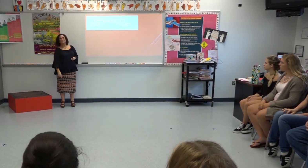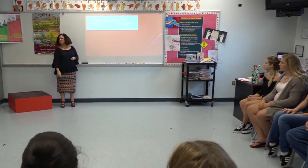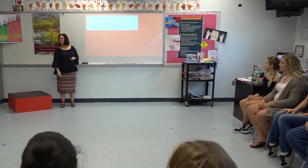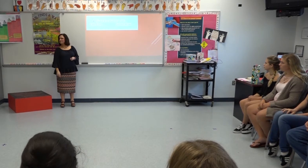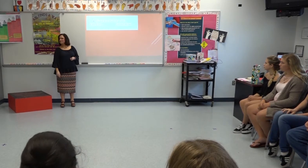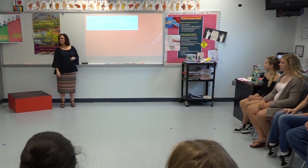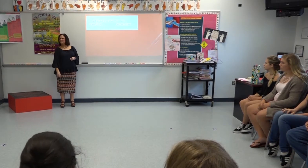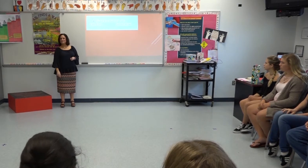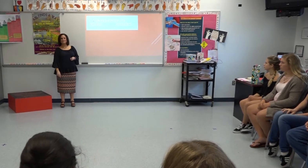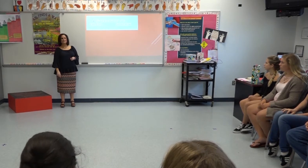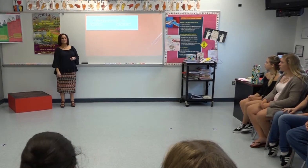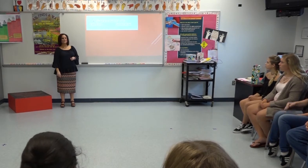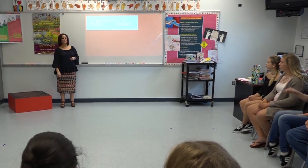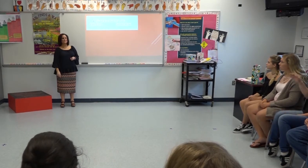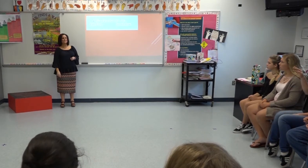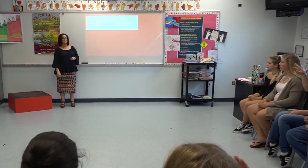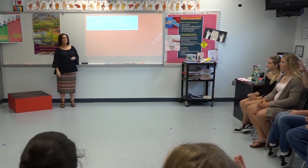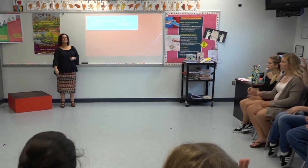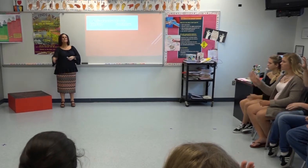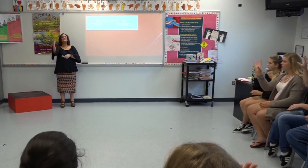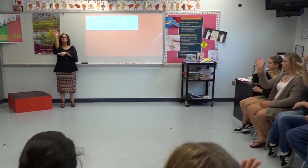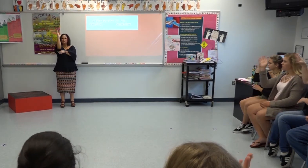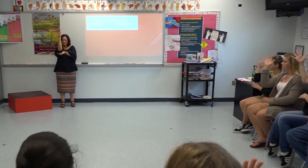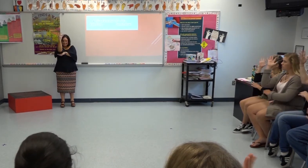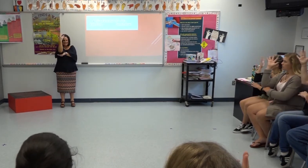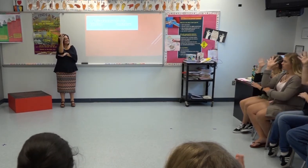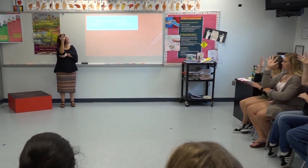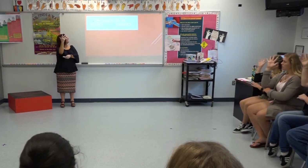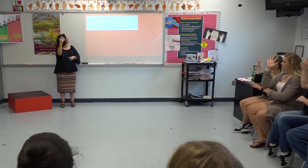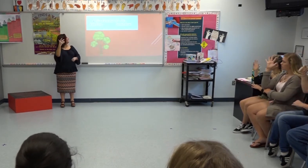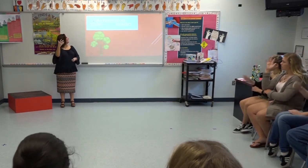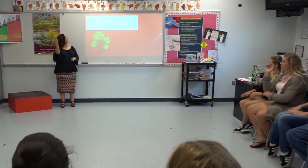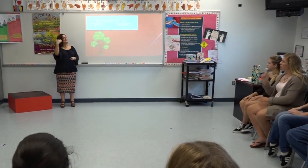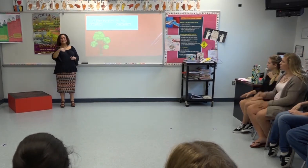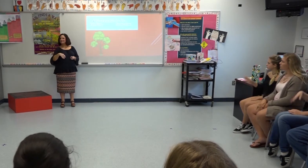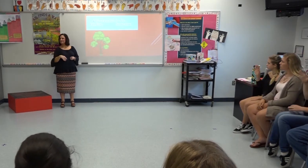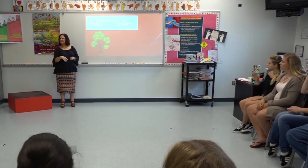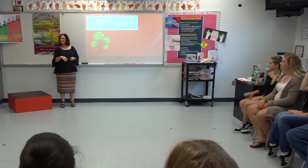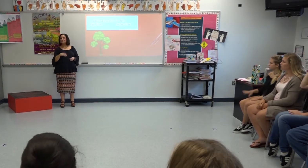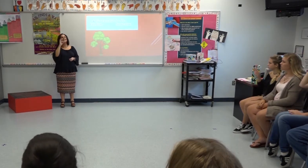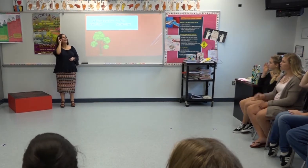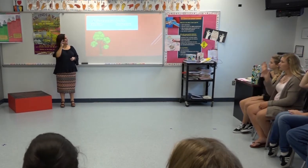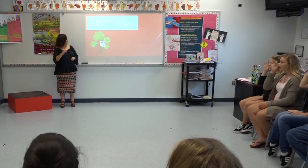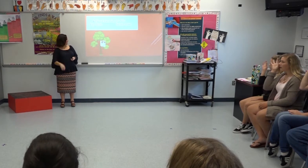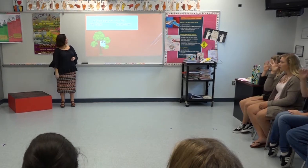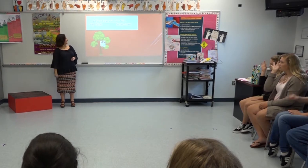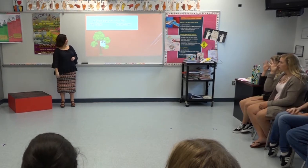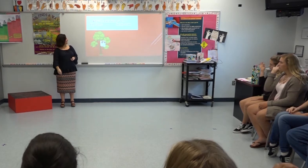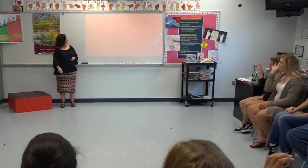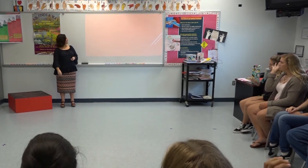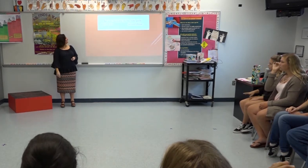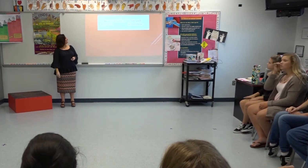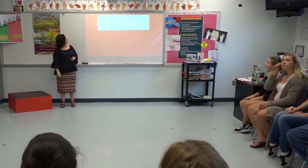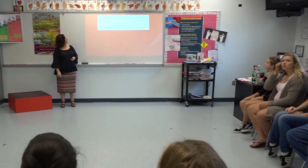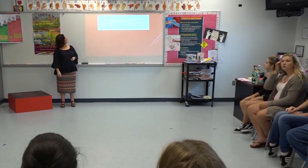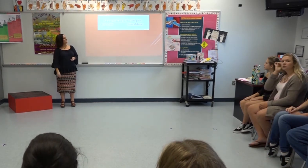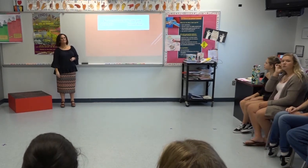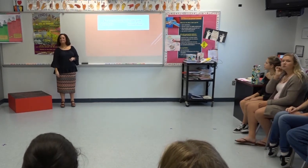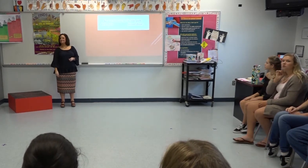put the dog on top of the car. How about this one? The cat is stuck in the tree. Right, we're going to do tree first, and then